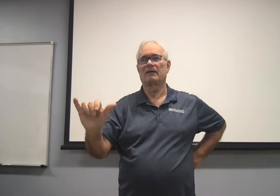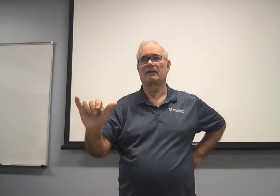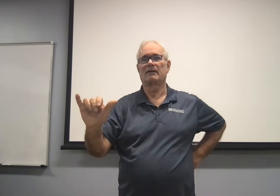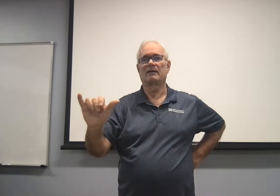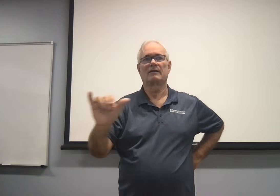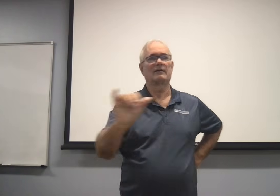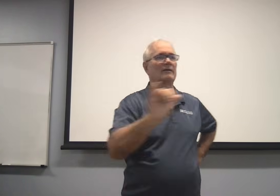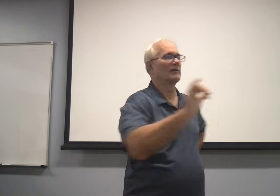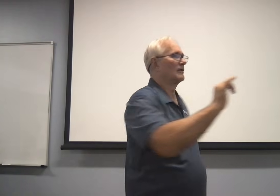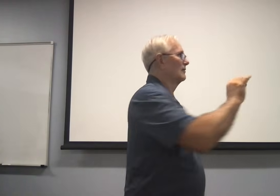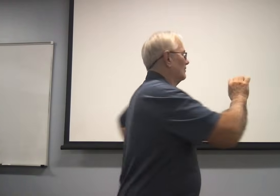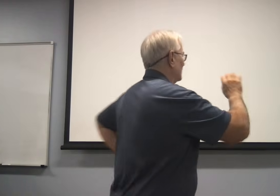E-A-R-L-Y.